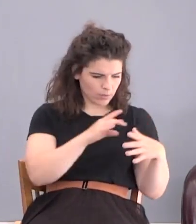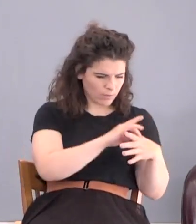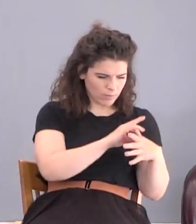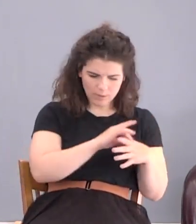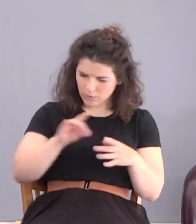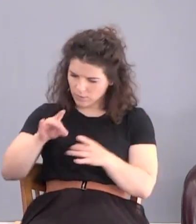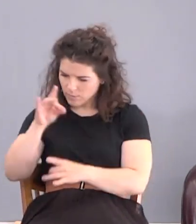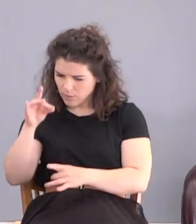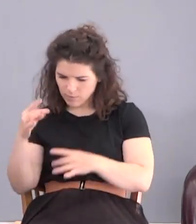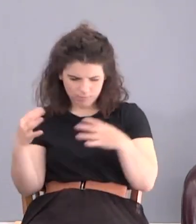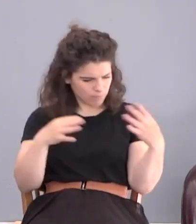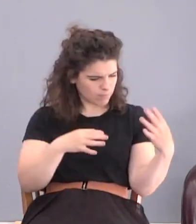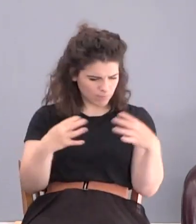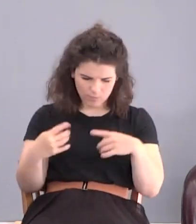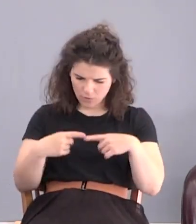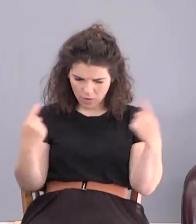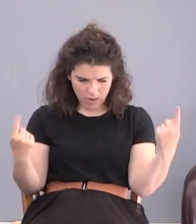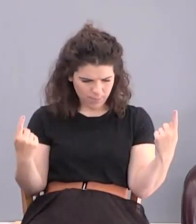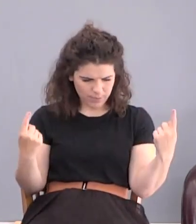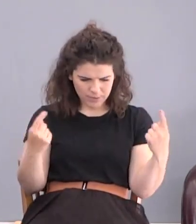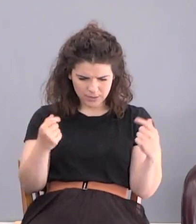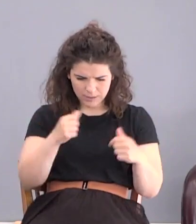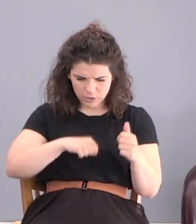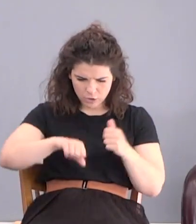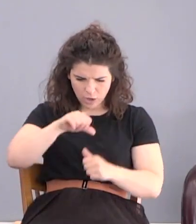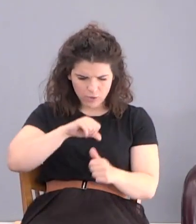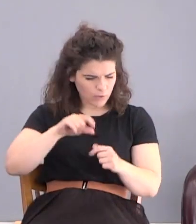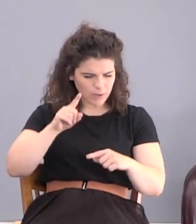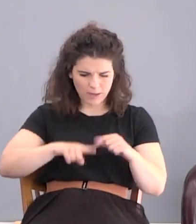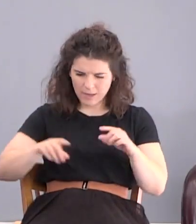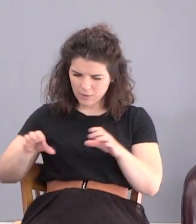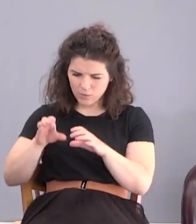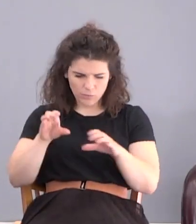contrary the one to the other, so that they cannot do the things